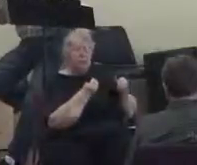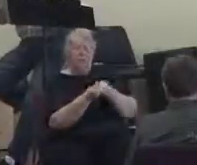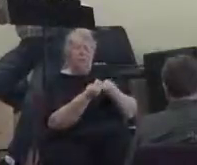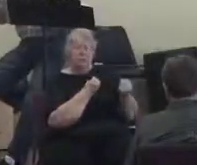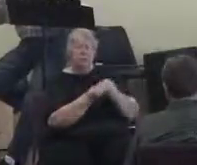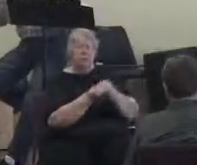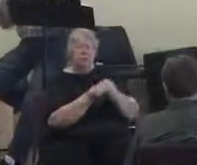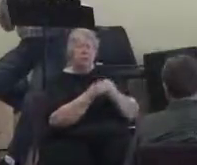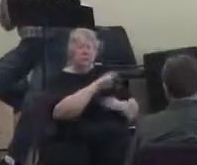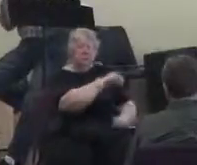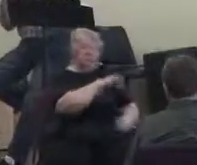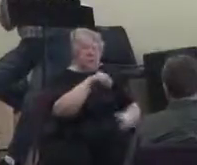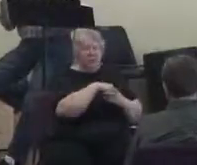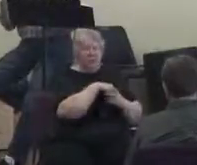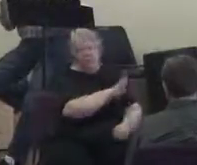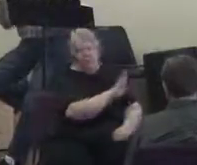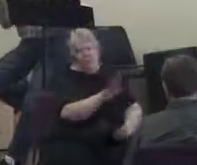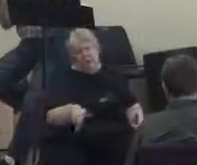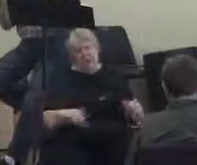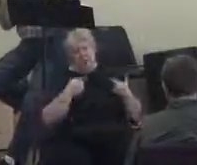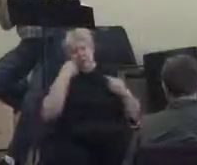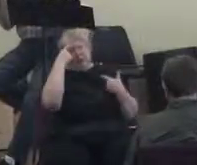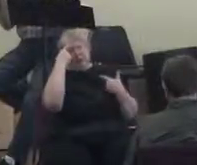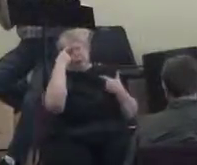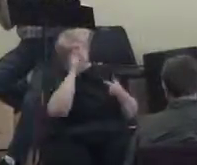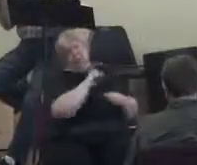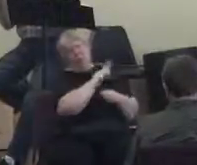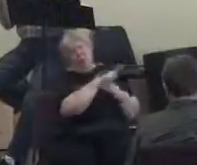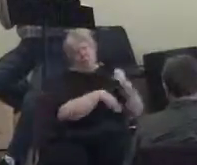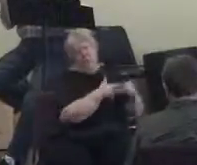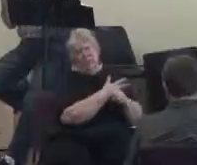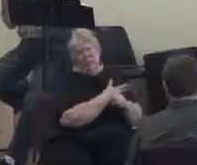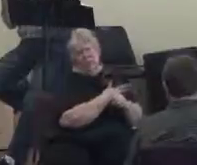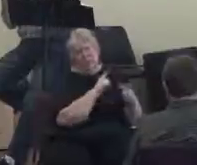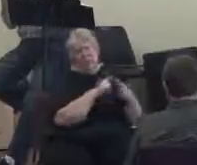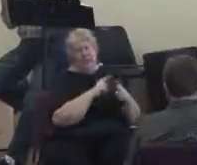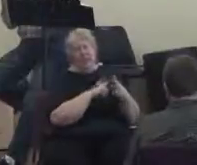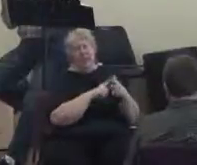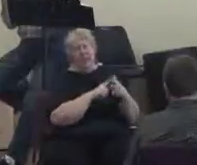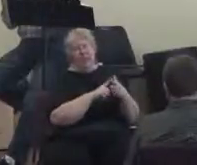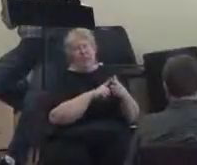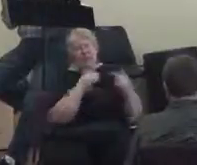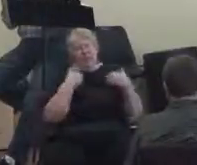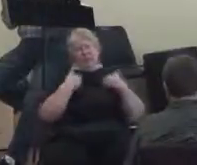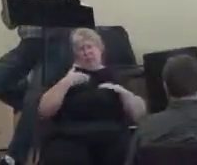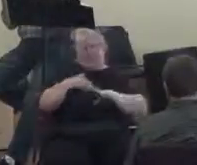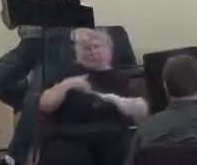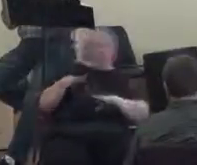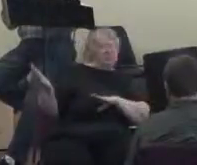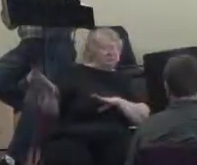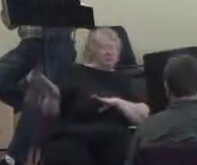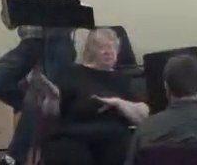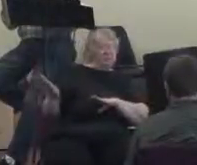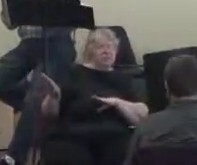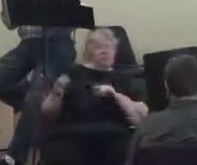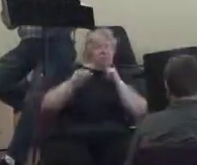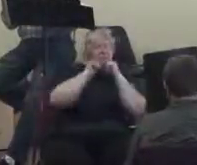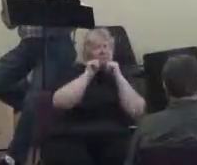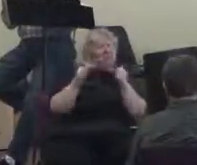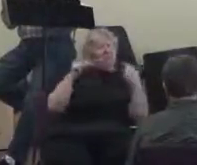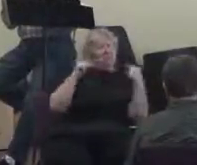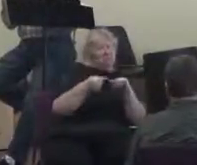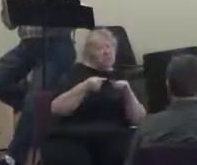12 guys' lives so deeply and praying for them and having them slap you in the face three times?